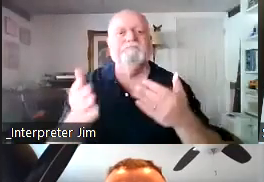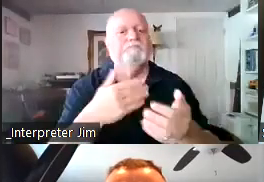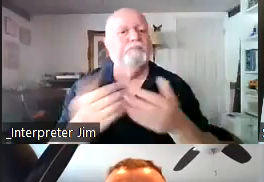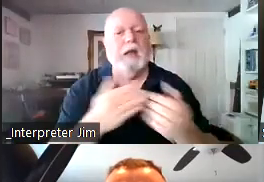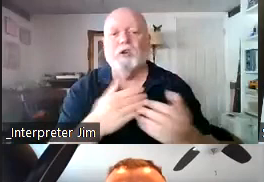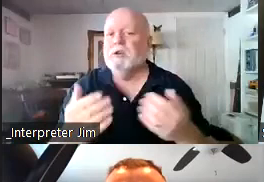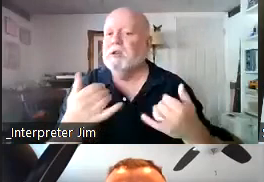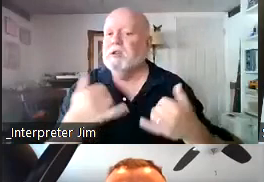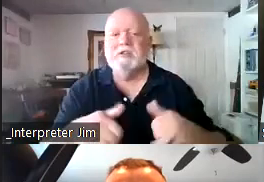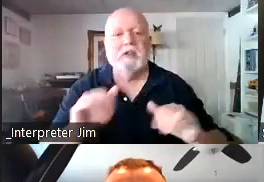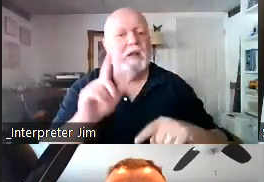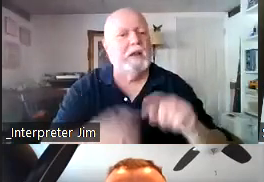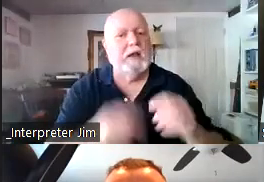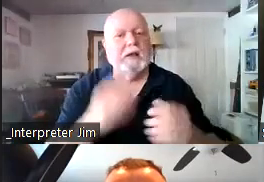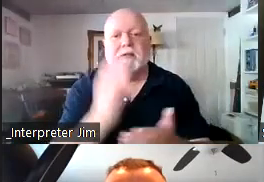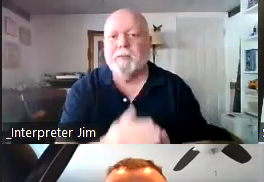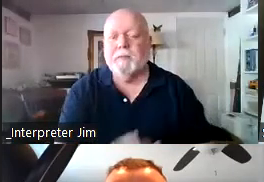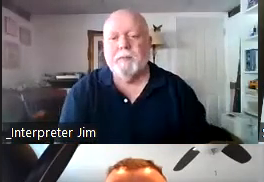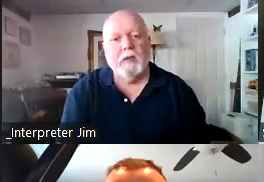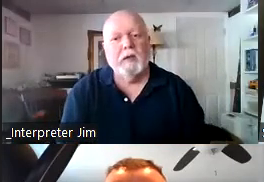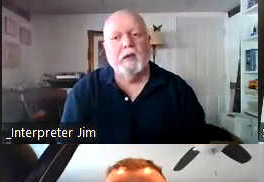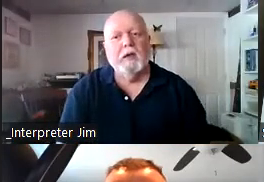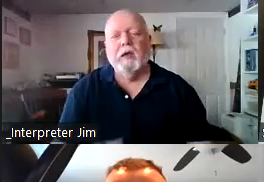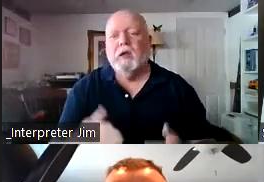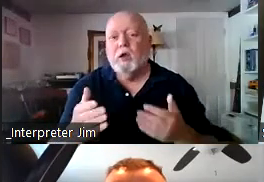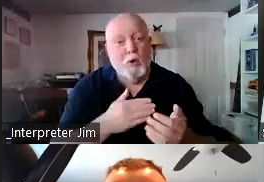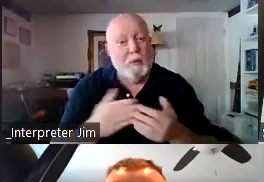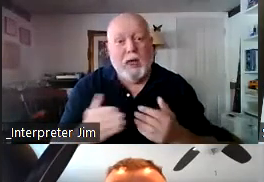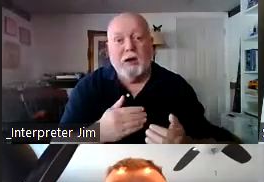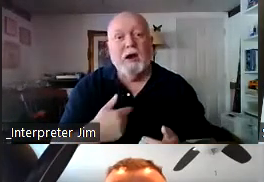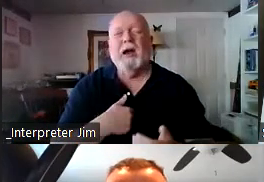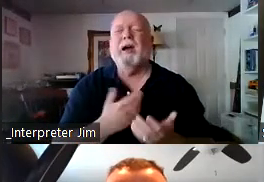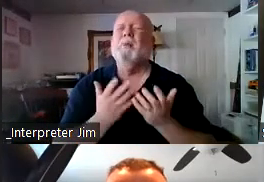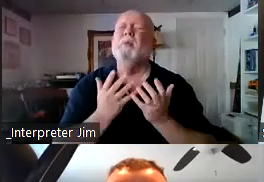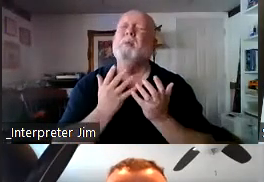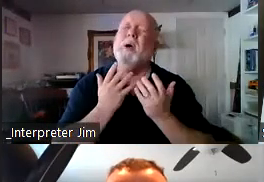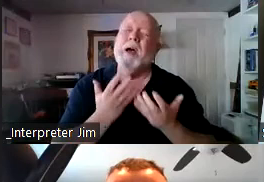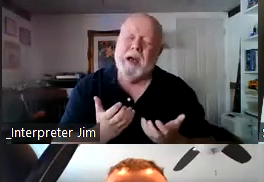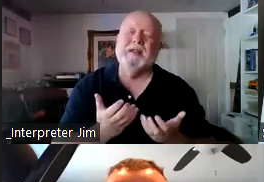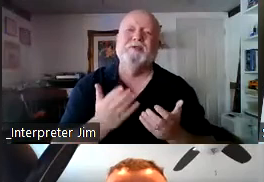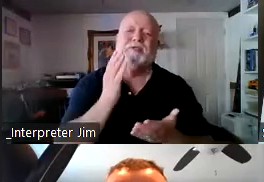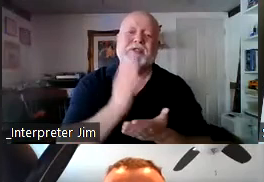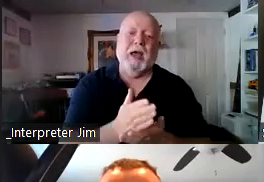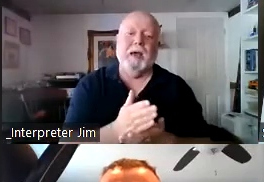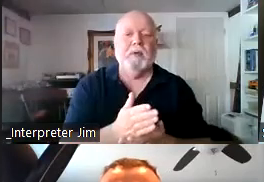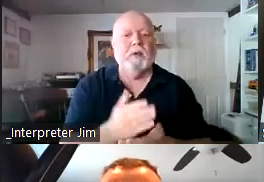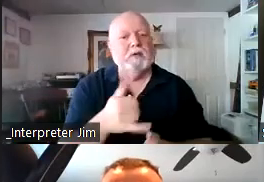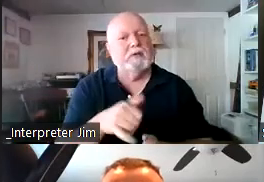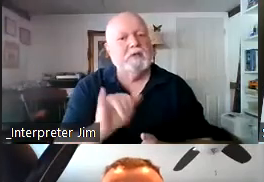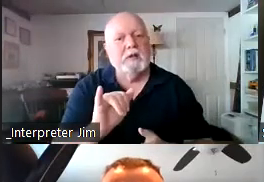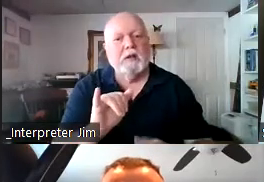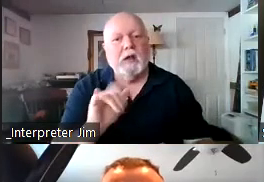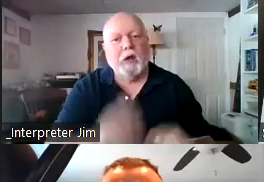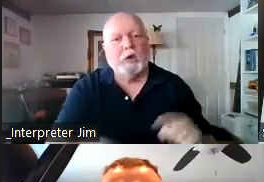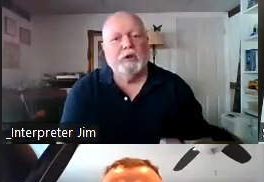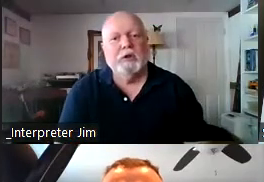had this inability to stop. Like, no matter how badly I wanted to stop, I just couldn't. And